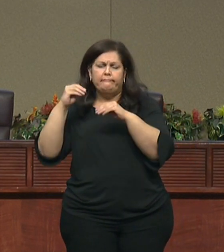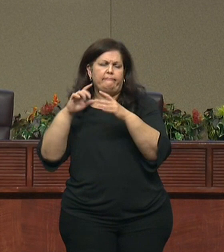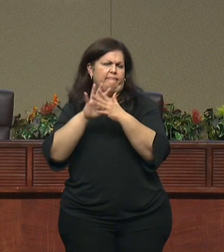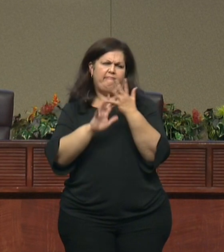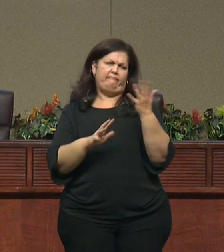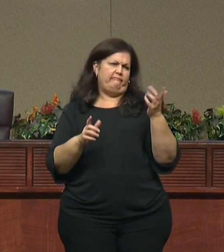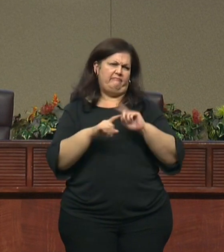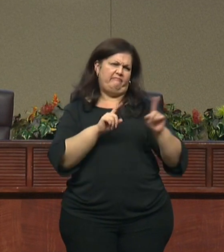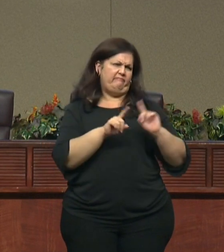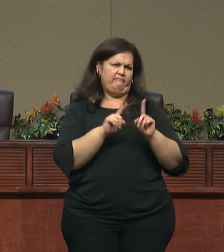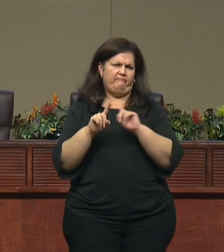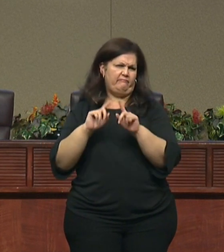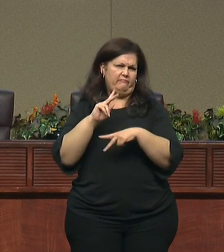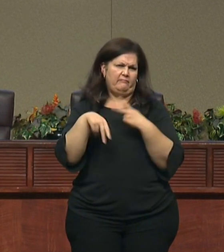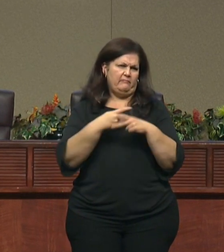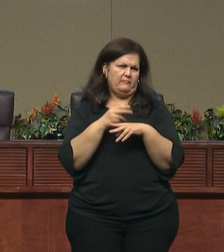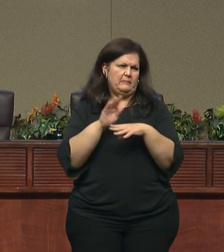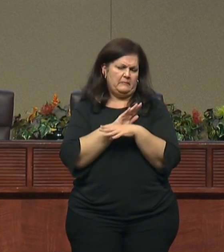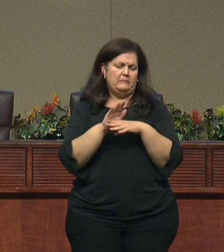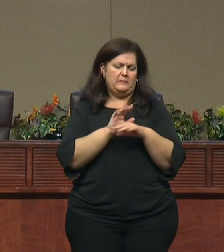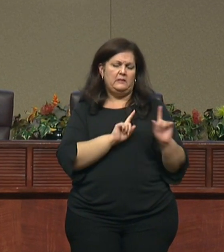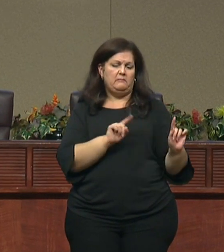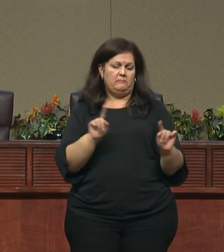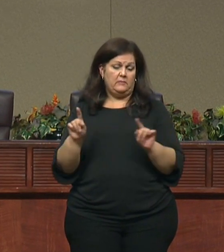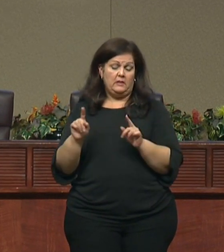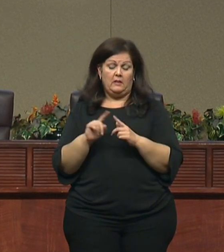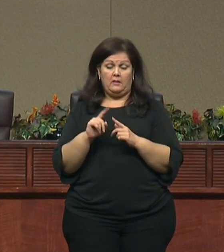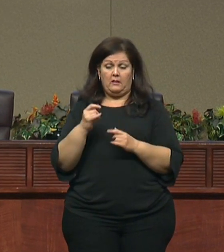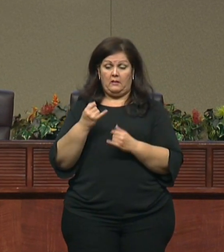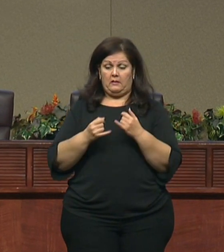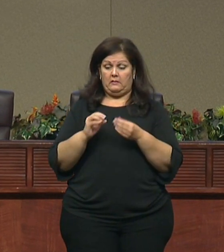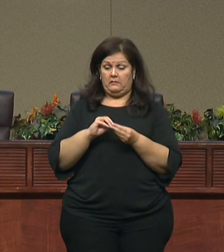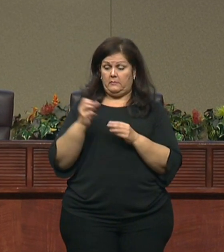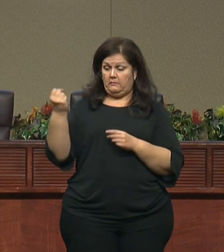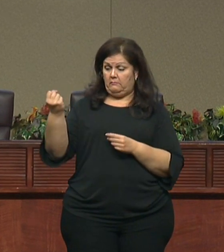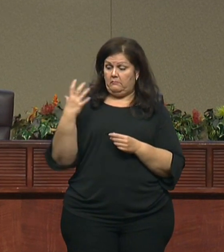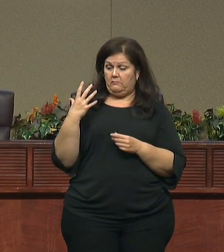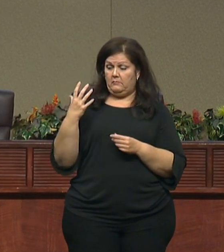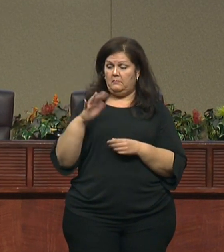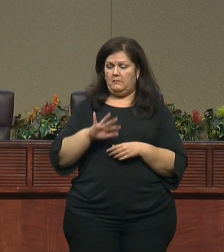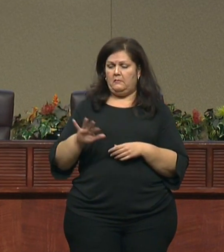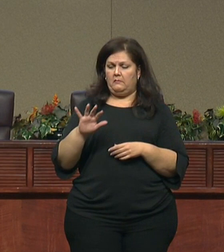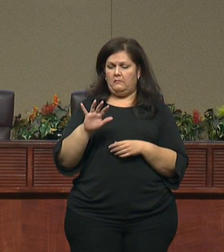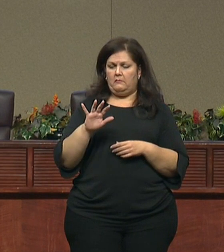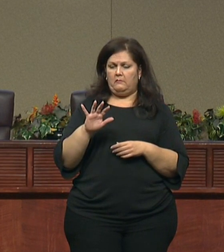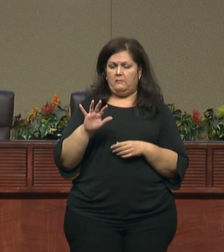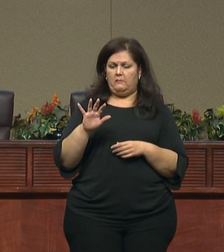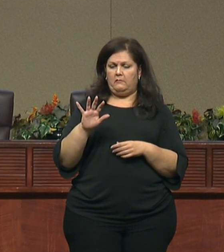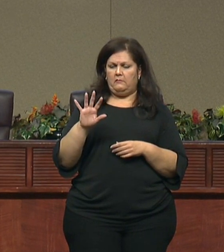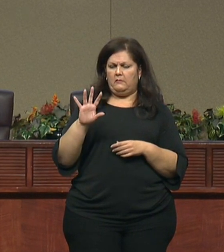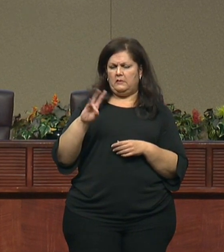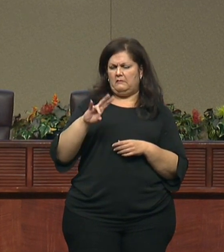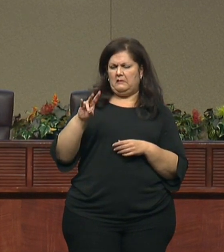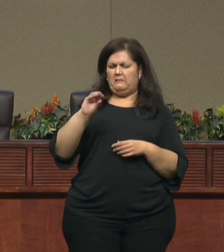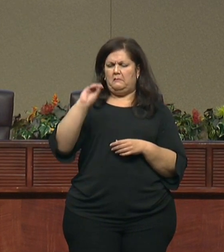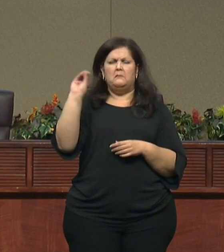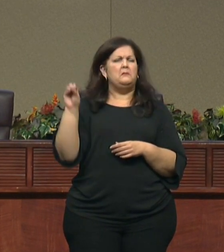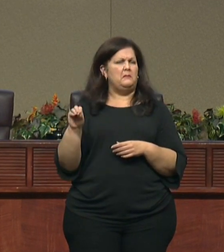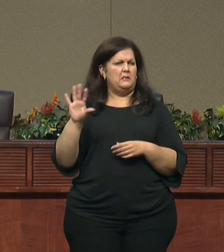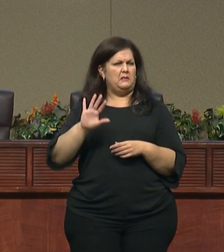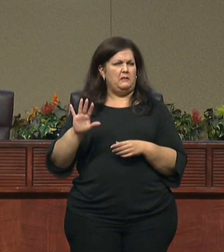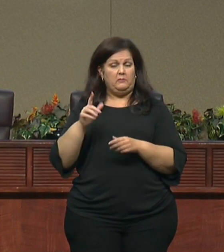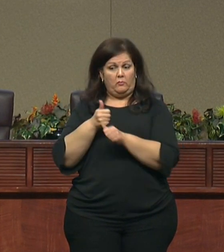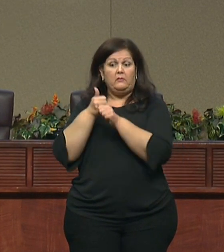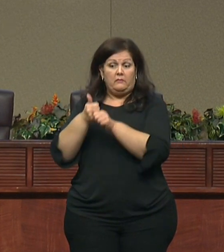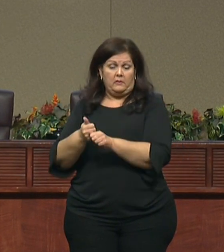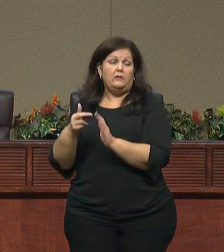cetera. And the last numbers I heard, we were somewhere around 77%